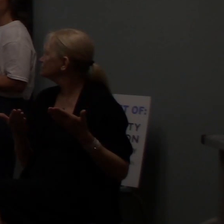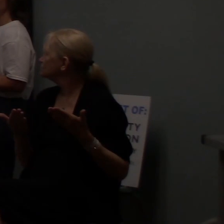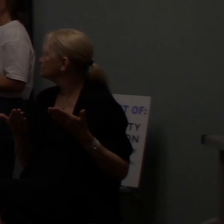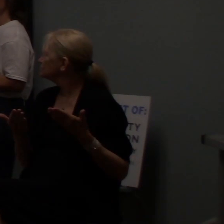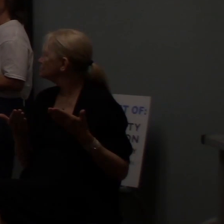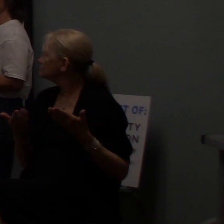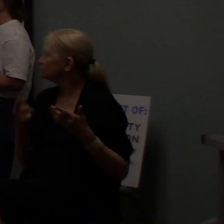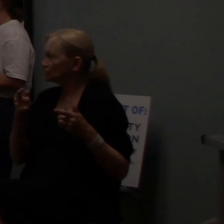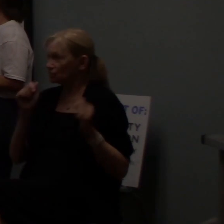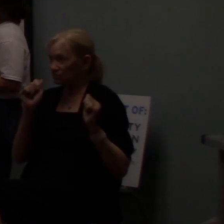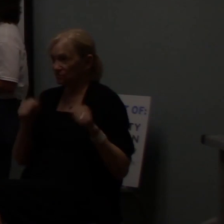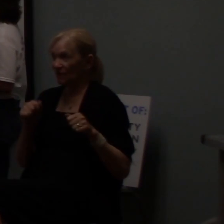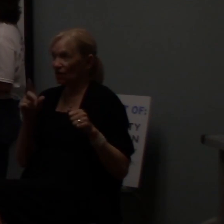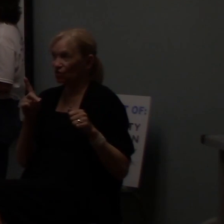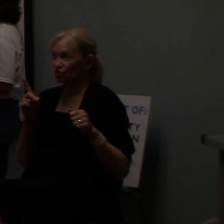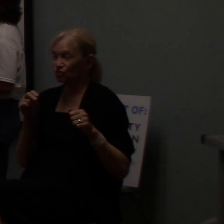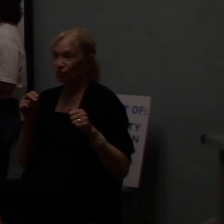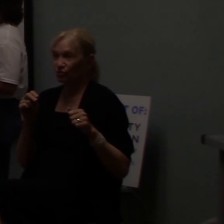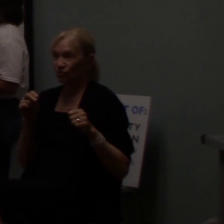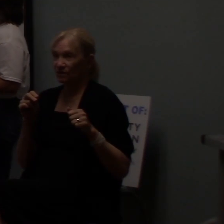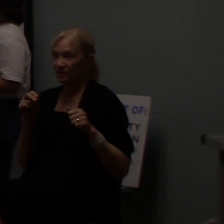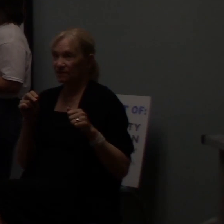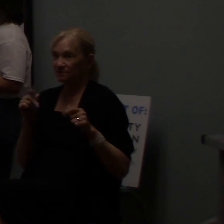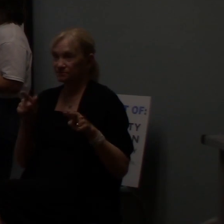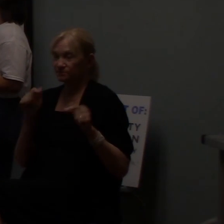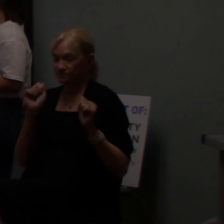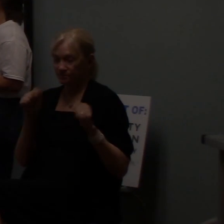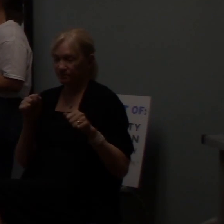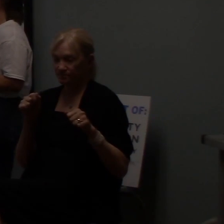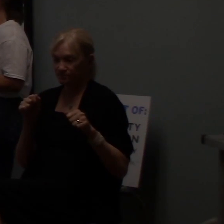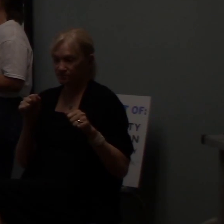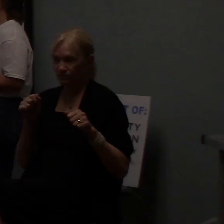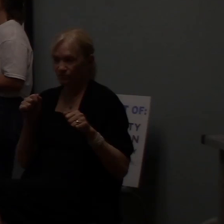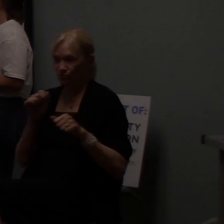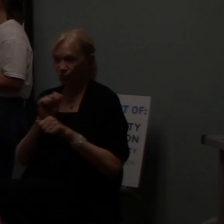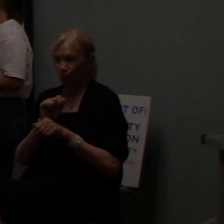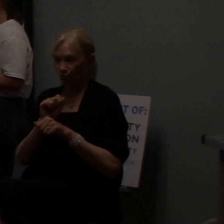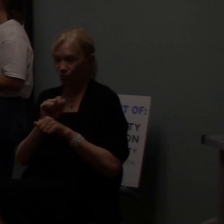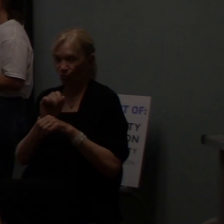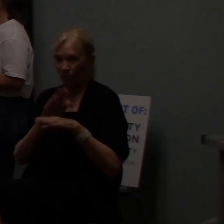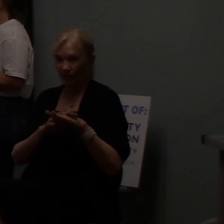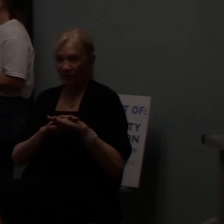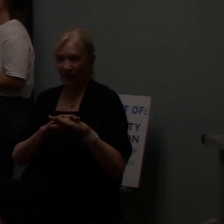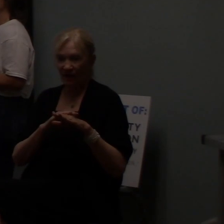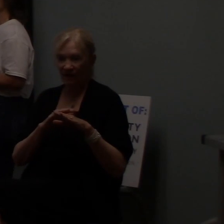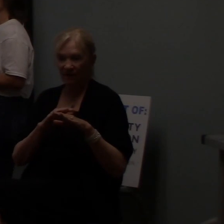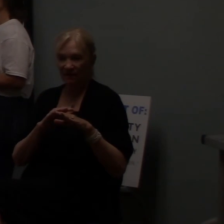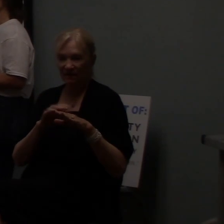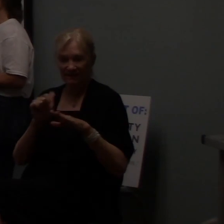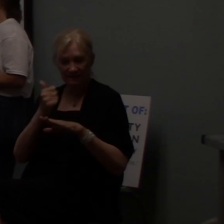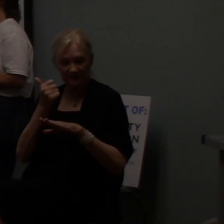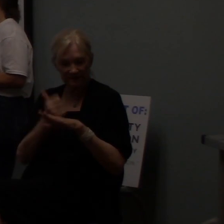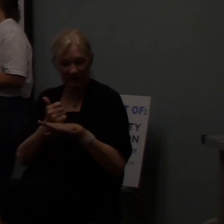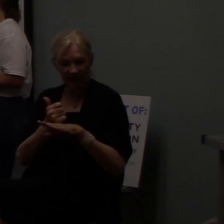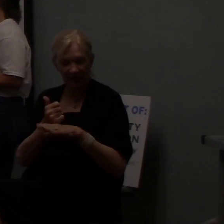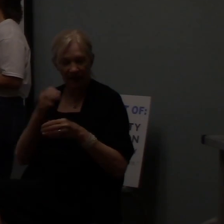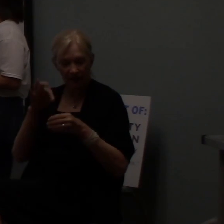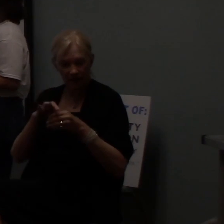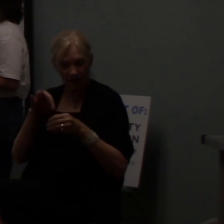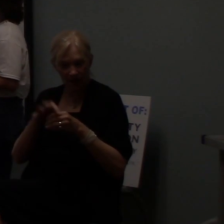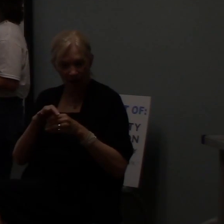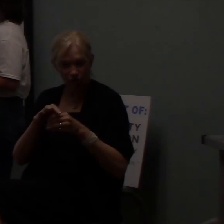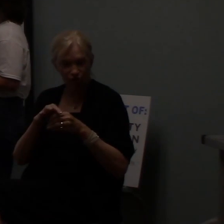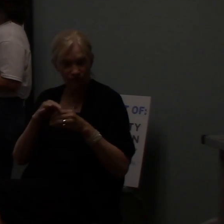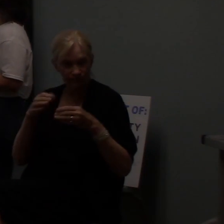do, according to Dwight Shulman and Secretary of State, is you could work on instituting an election method